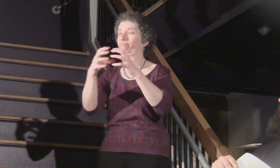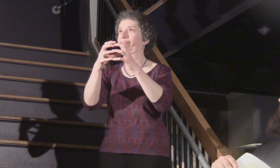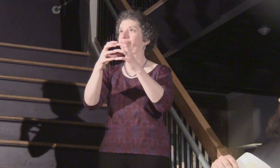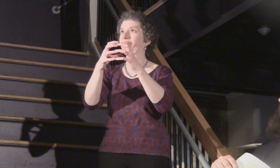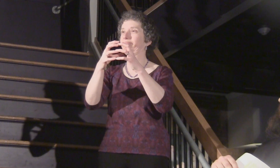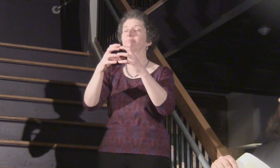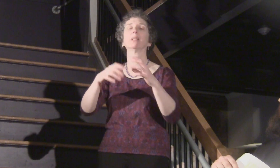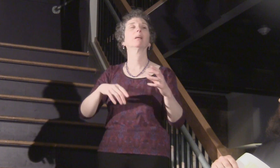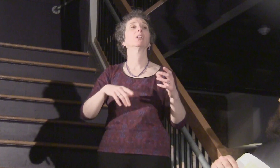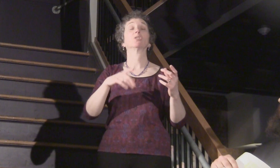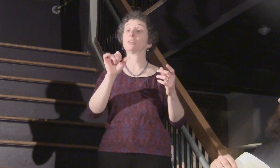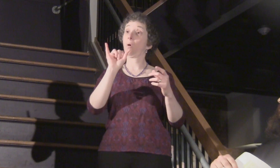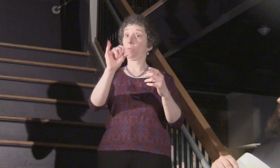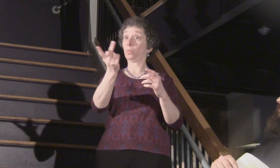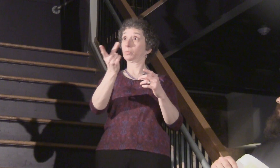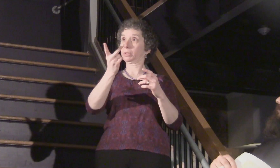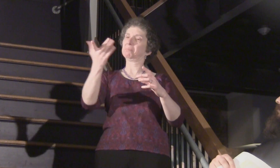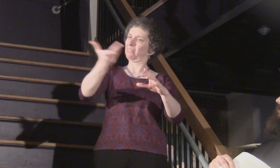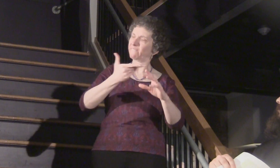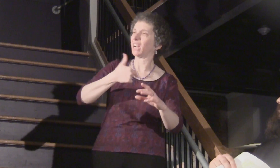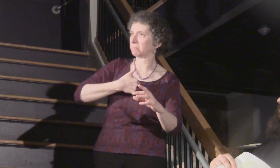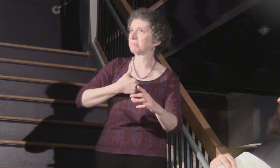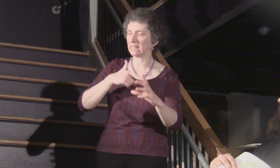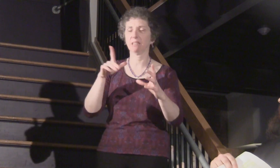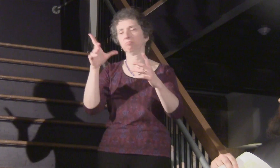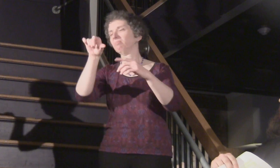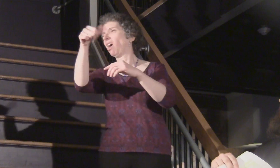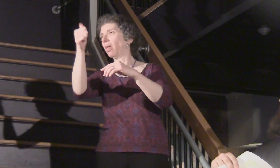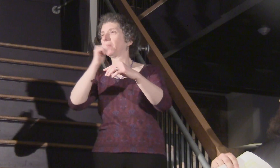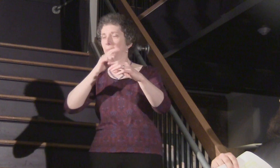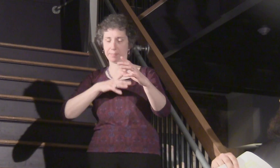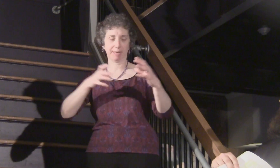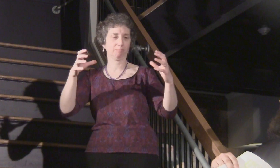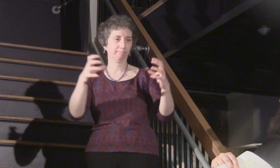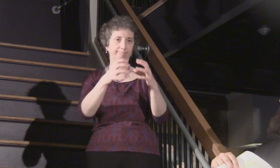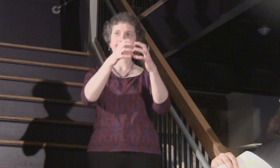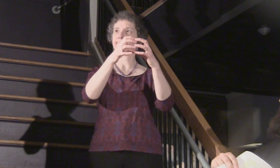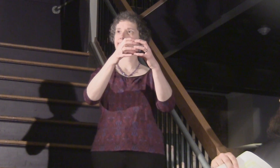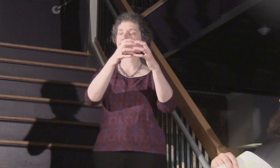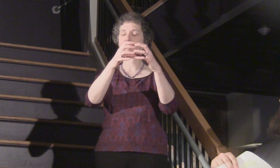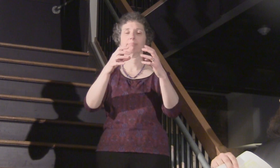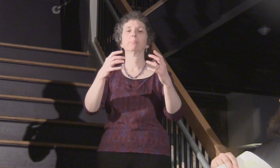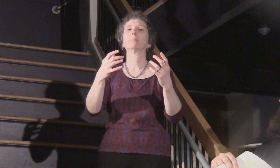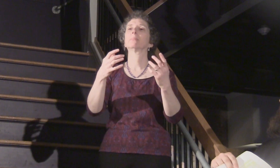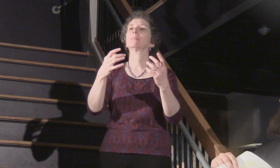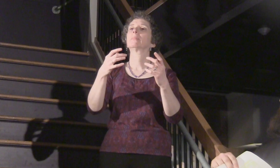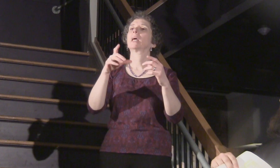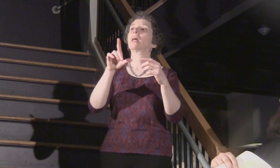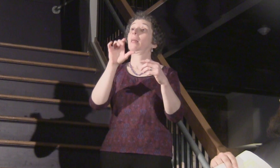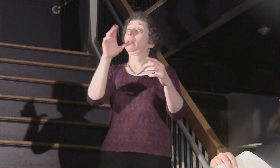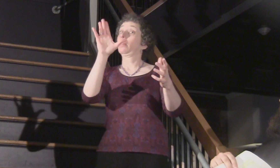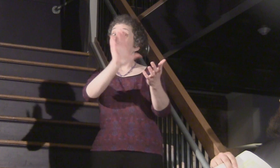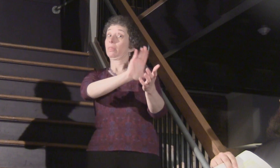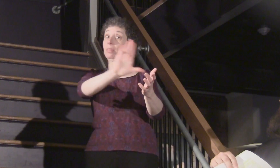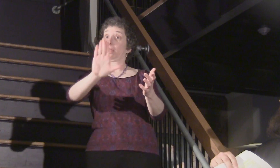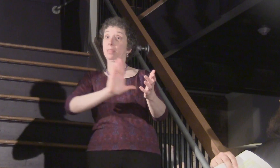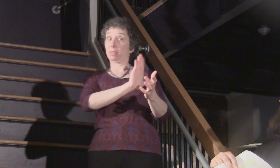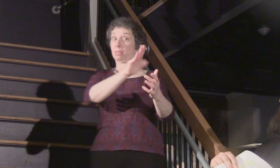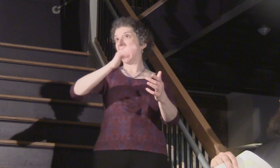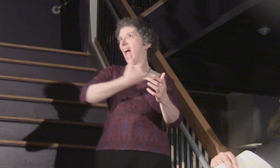group. So the two of them invited me and other women too, of course, and we all got together.